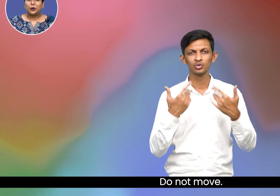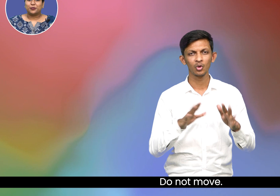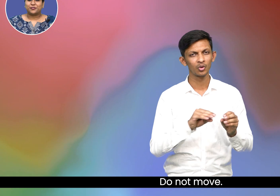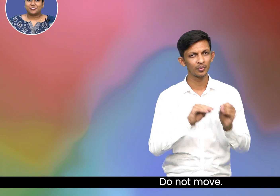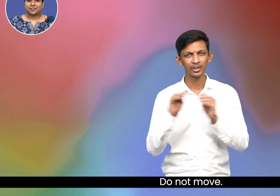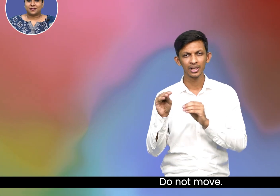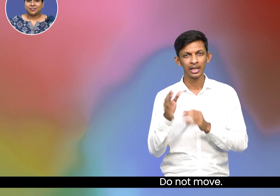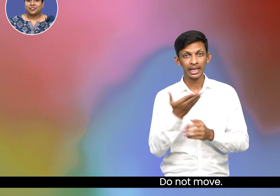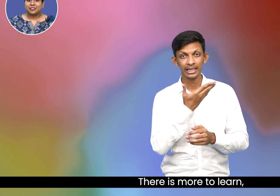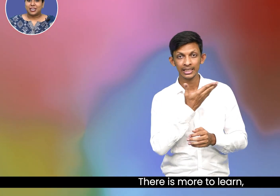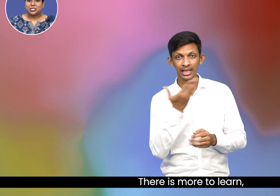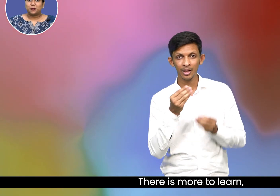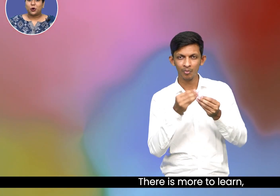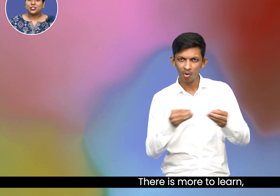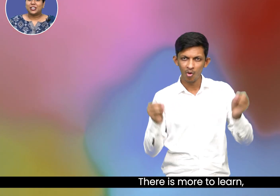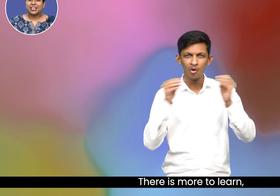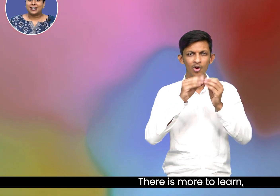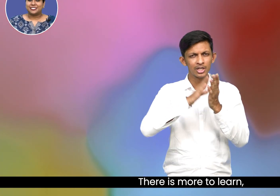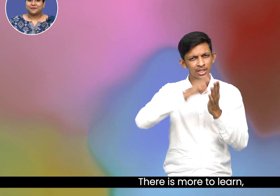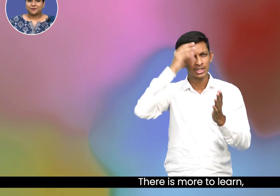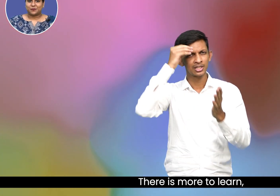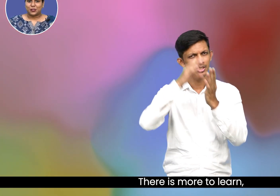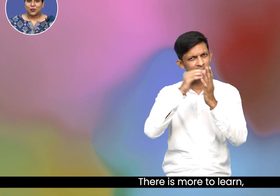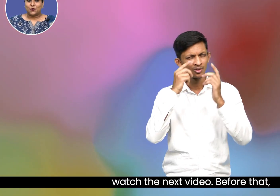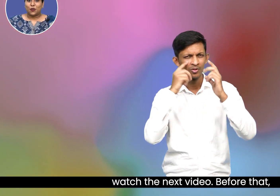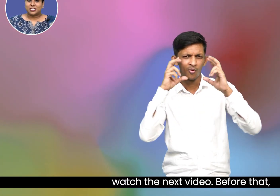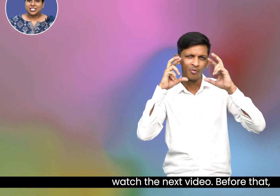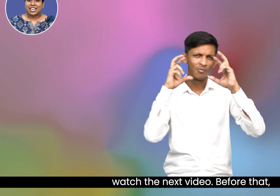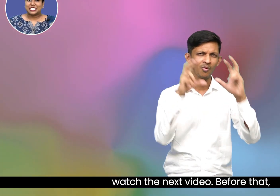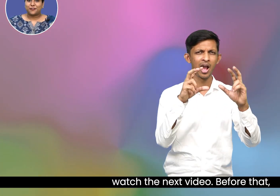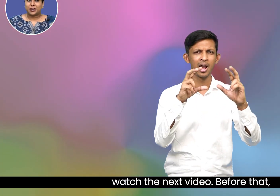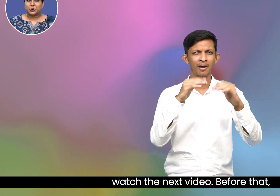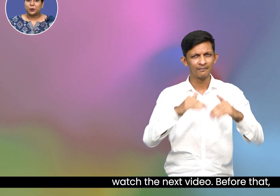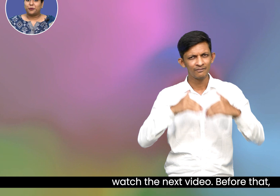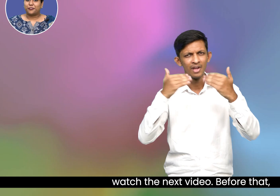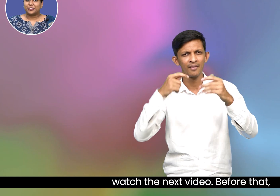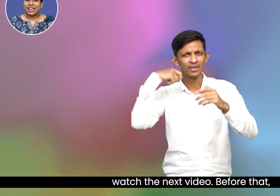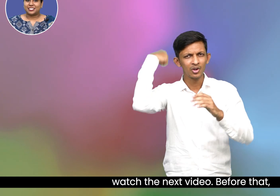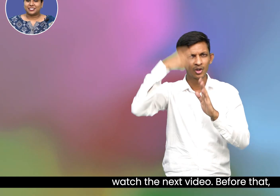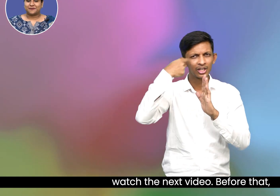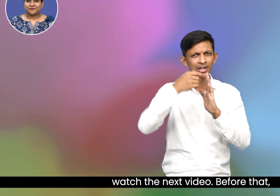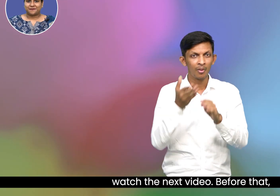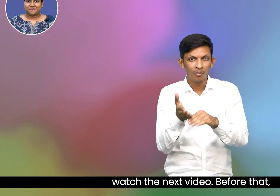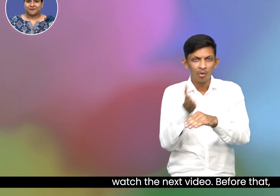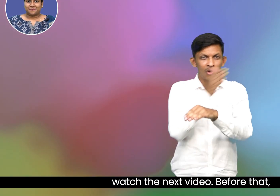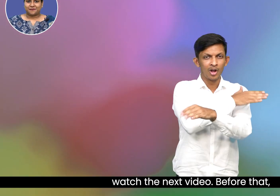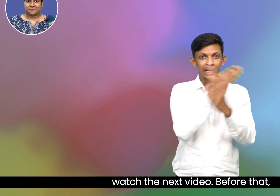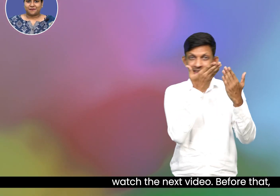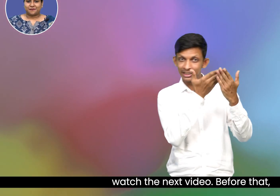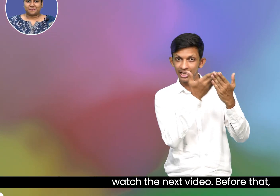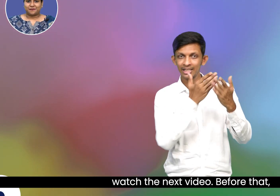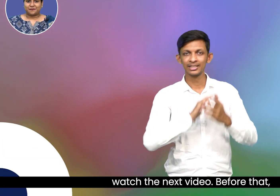Don't move. There is more to learn. Watch the next video before that.